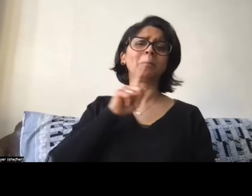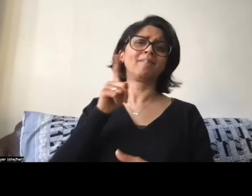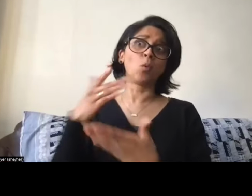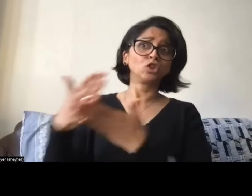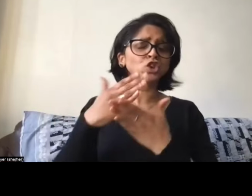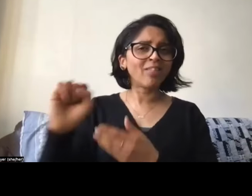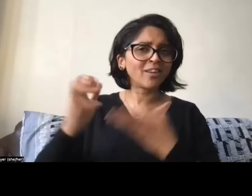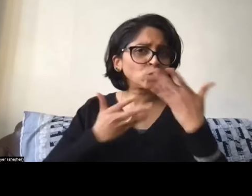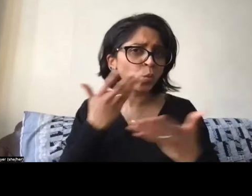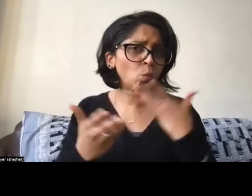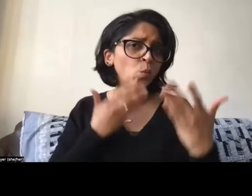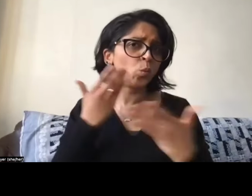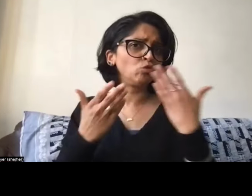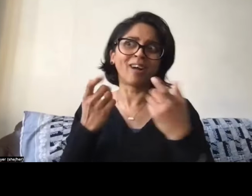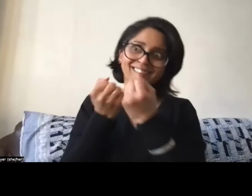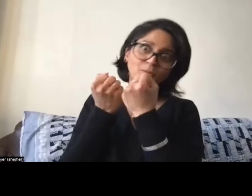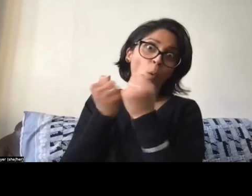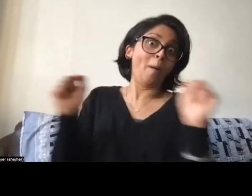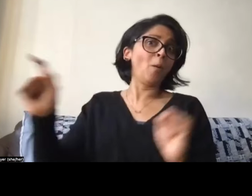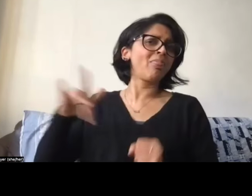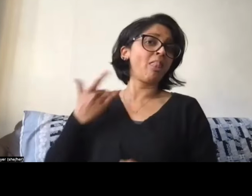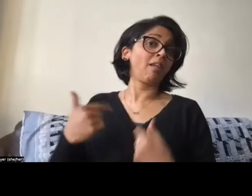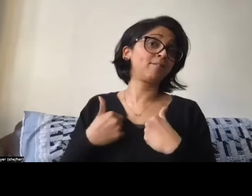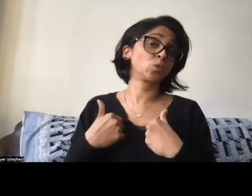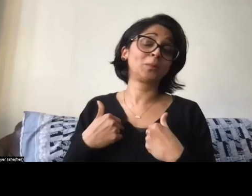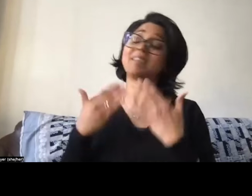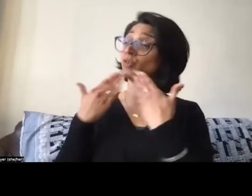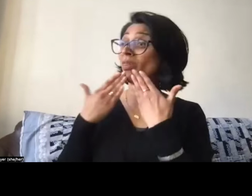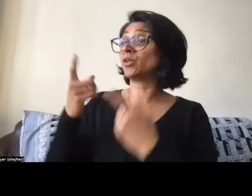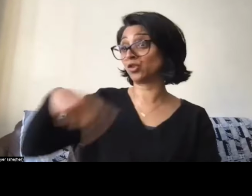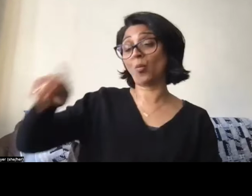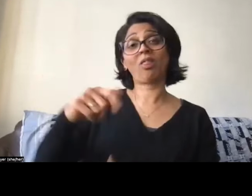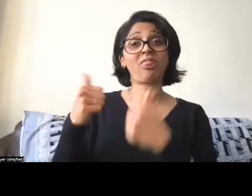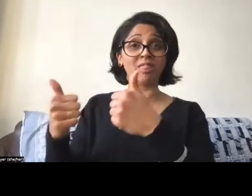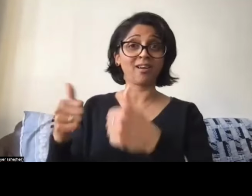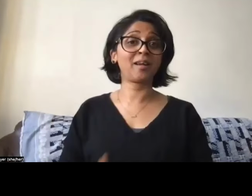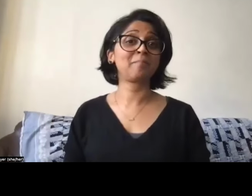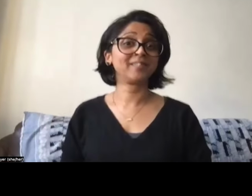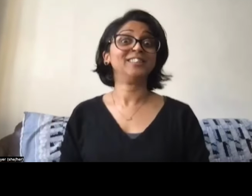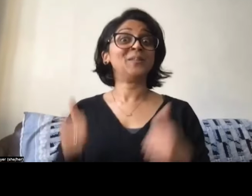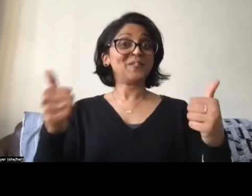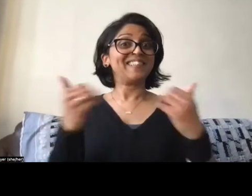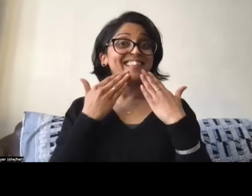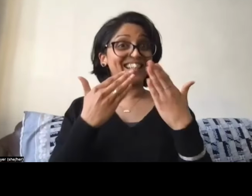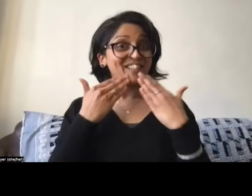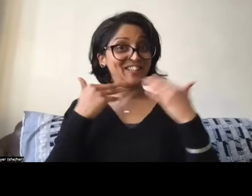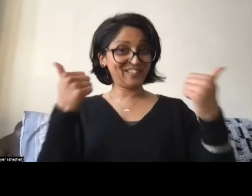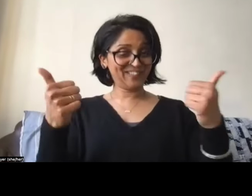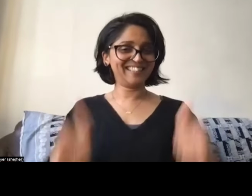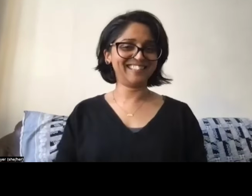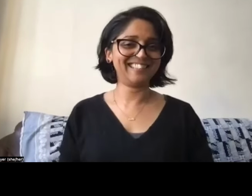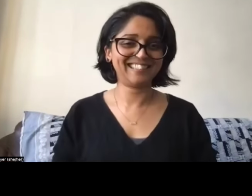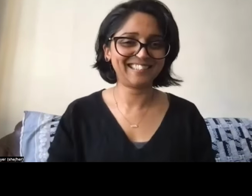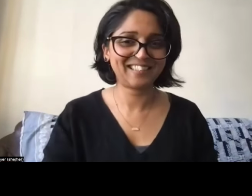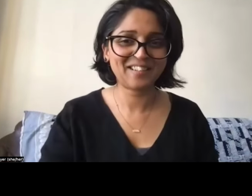And so, yes, I want to thank all of those women for sharing their stories and for opening up their lives to me. I'm very, very grateful.